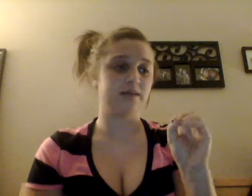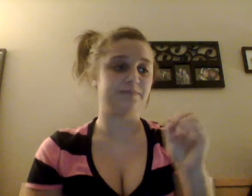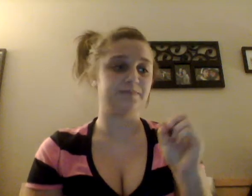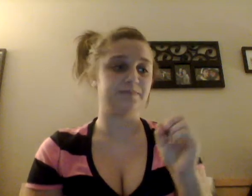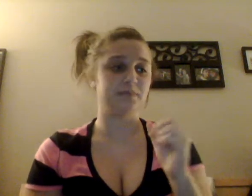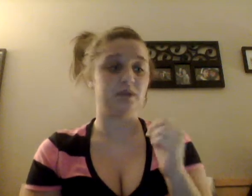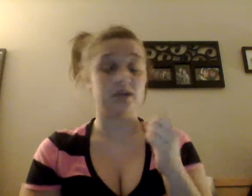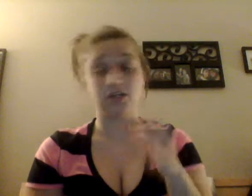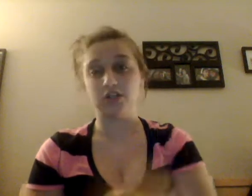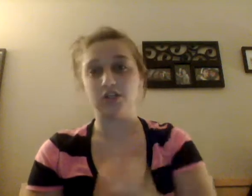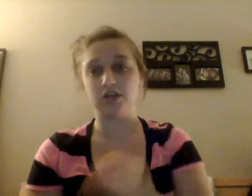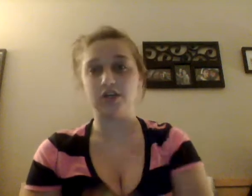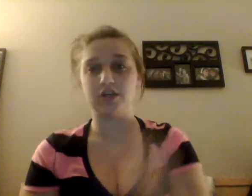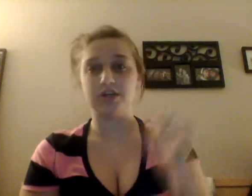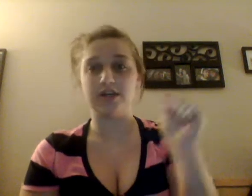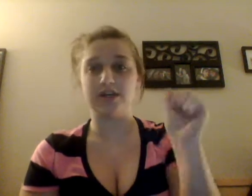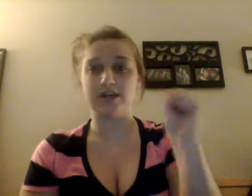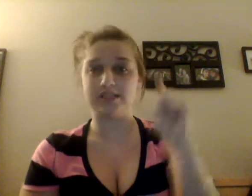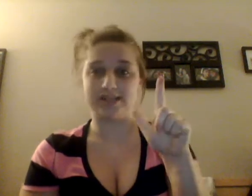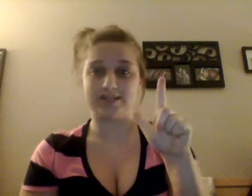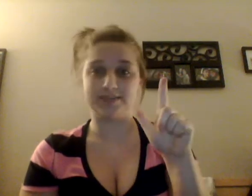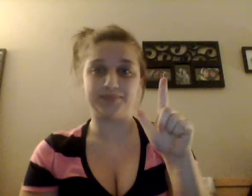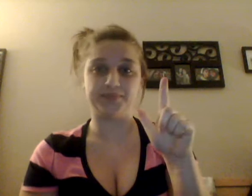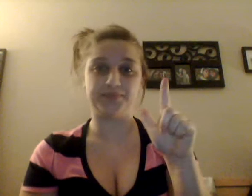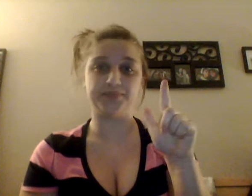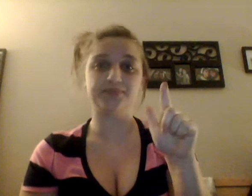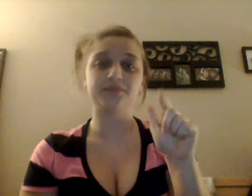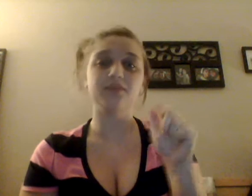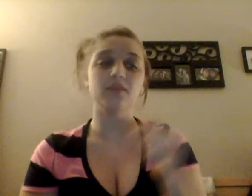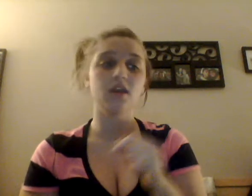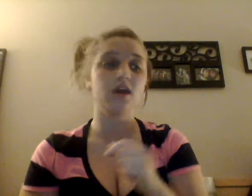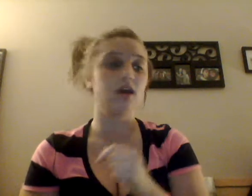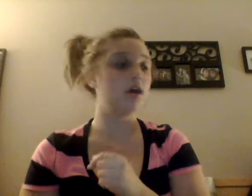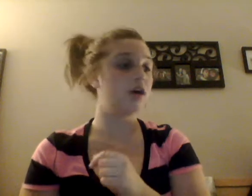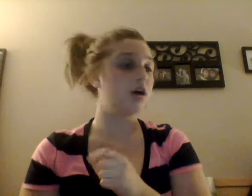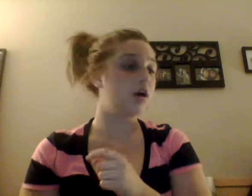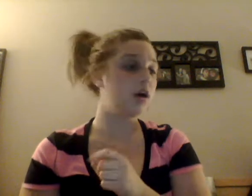trust the guys in the